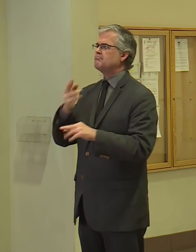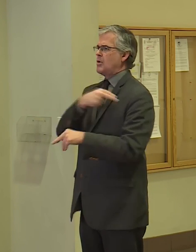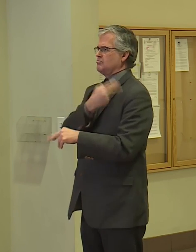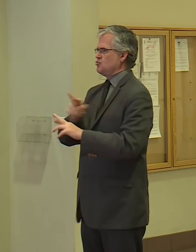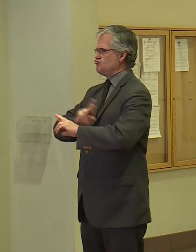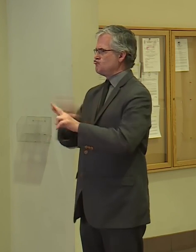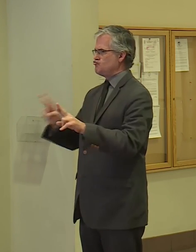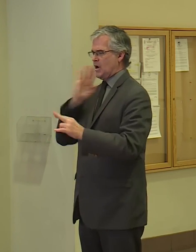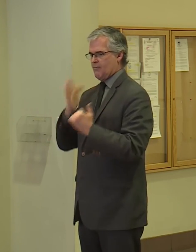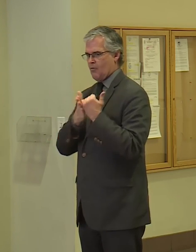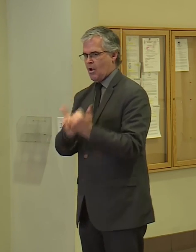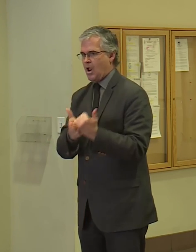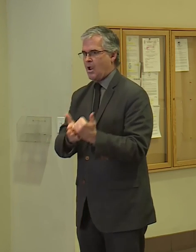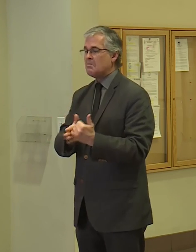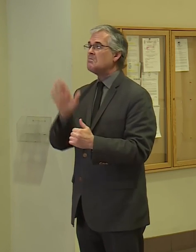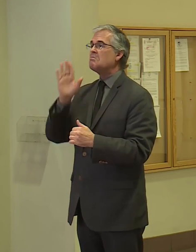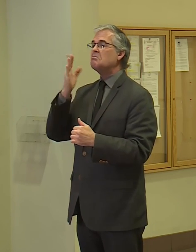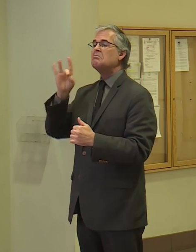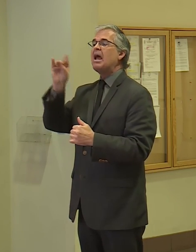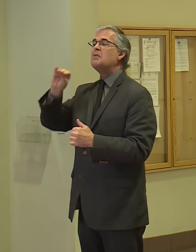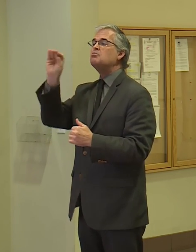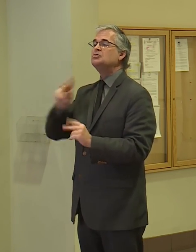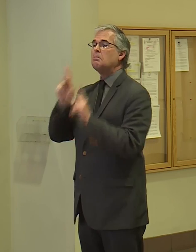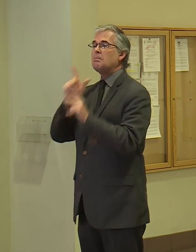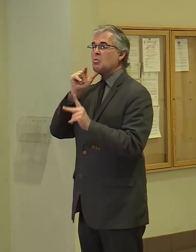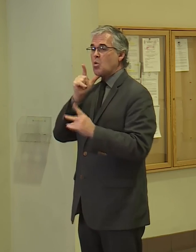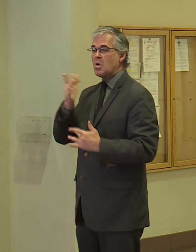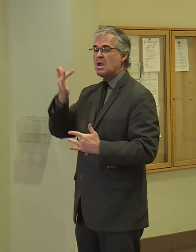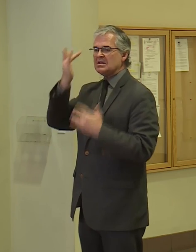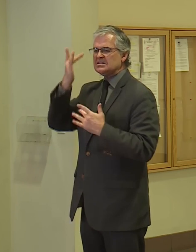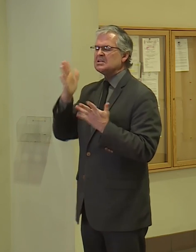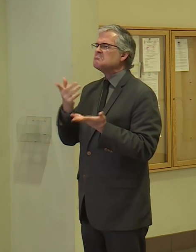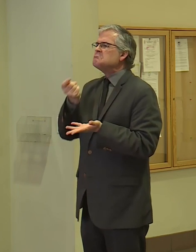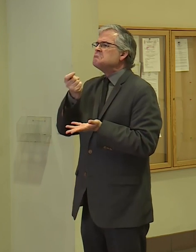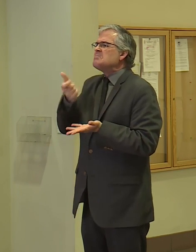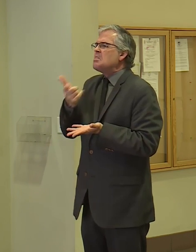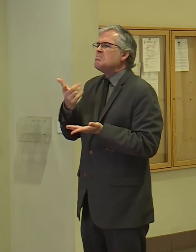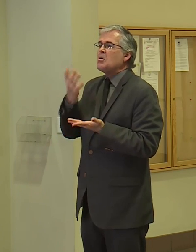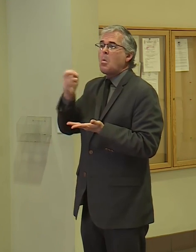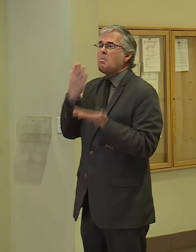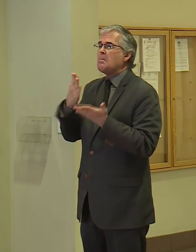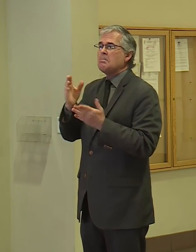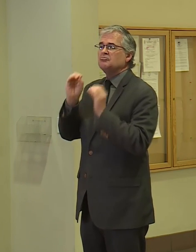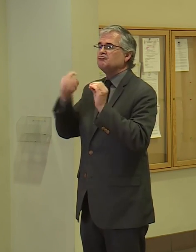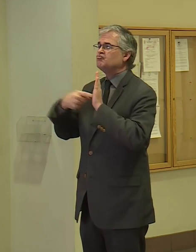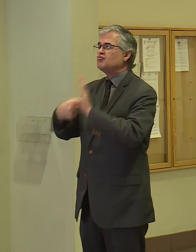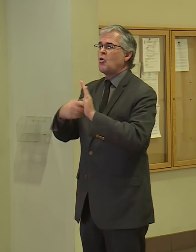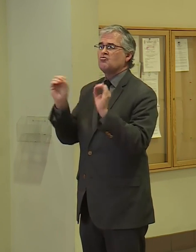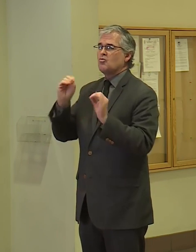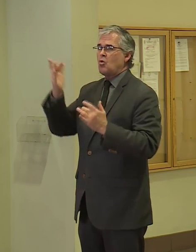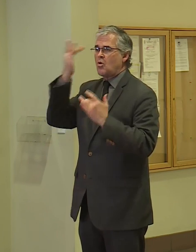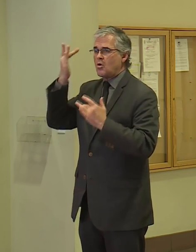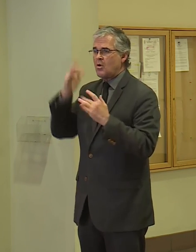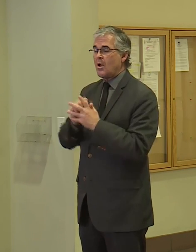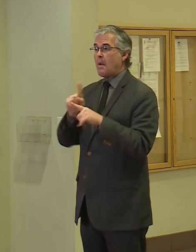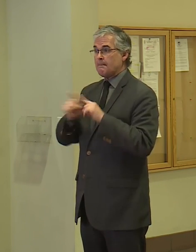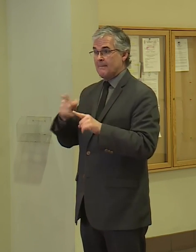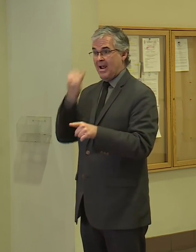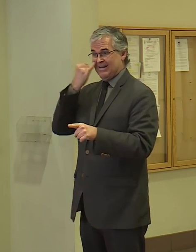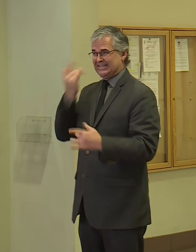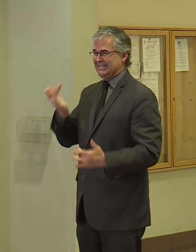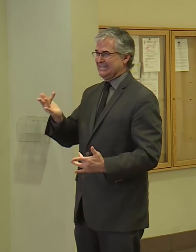those who are infected have only mild or no symptoms but in order for those who will need critical care to be able to receive